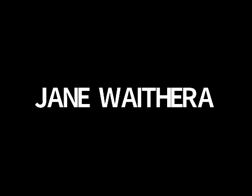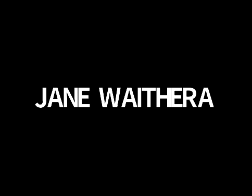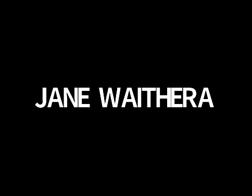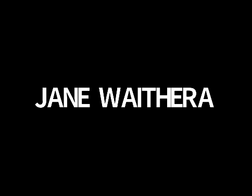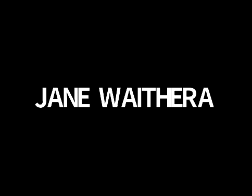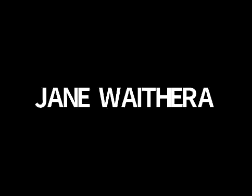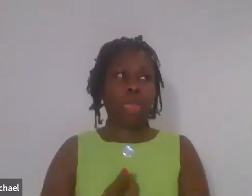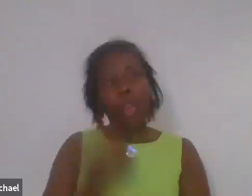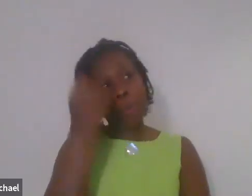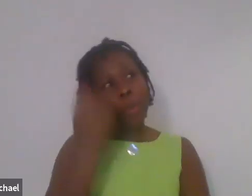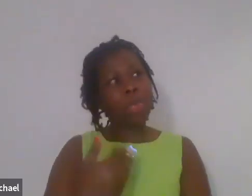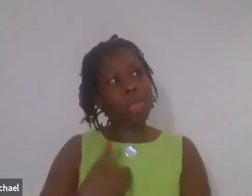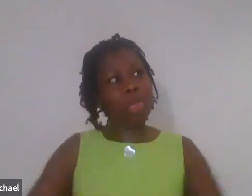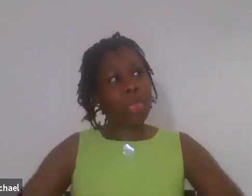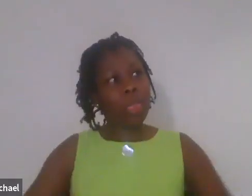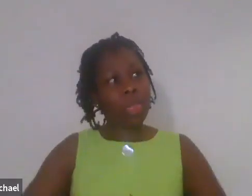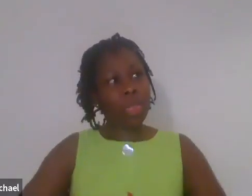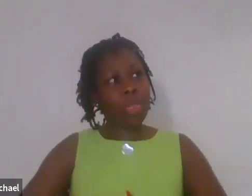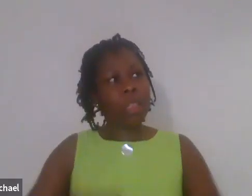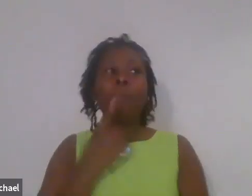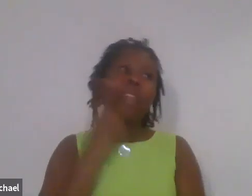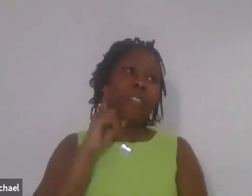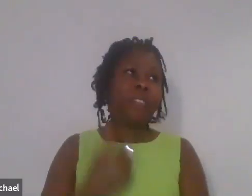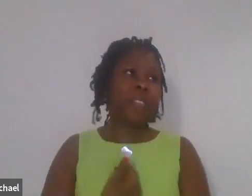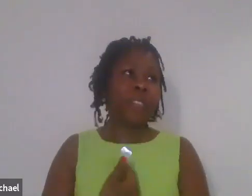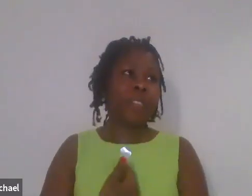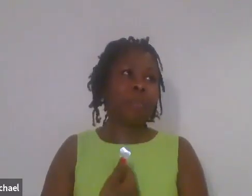I'm a girl. I'm young. I'm deaf.